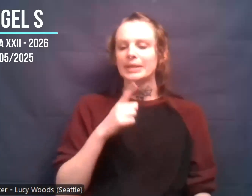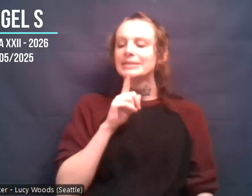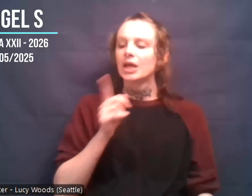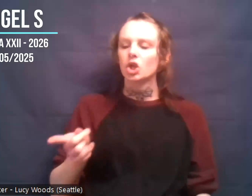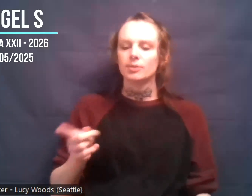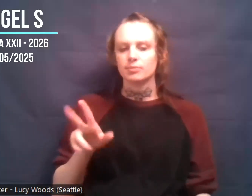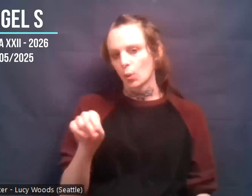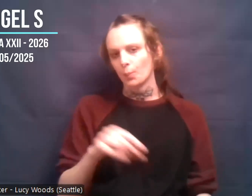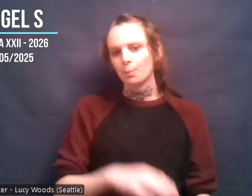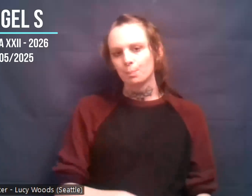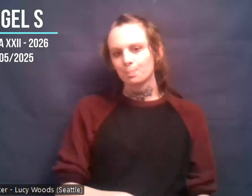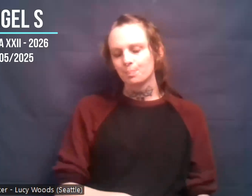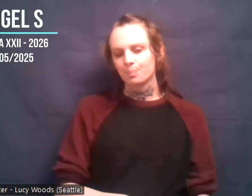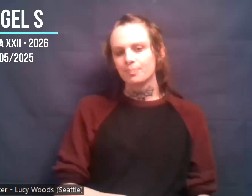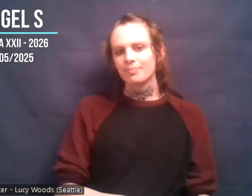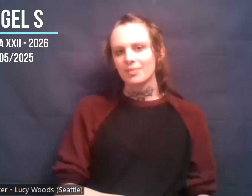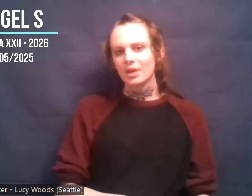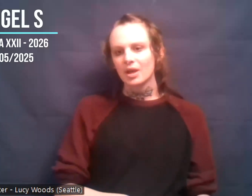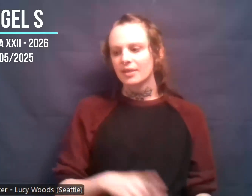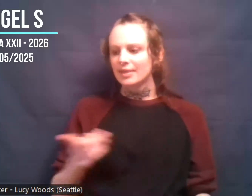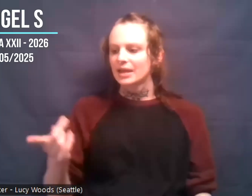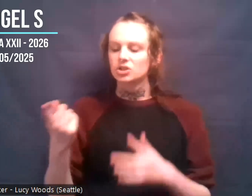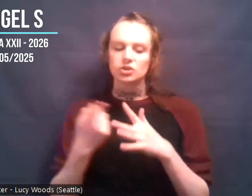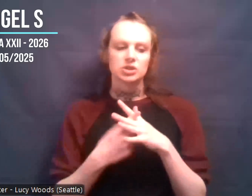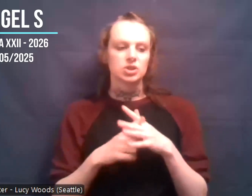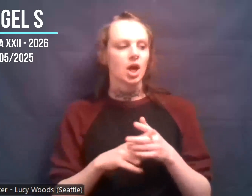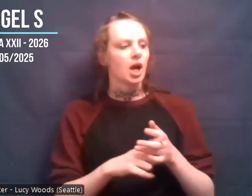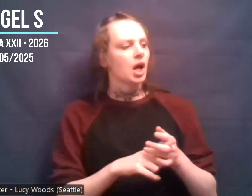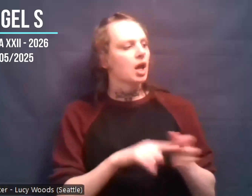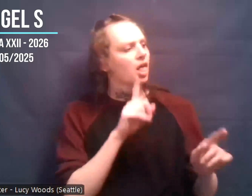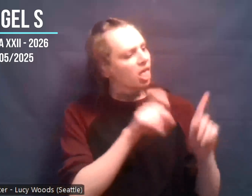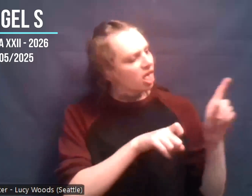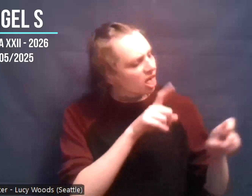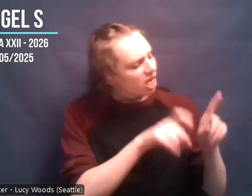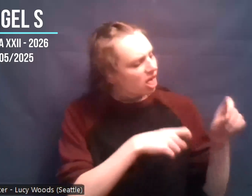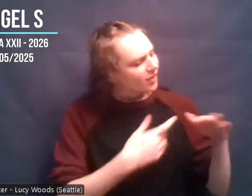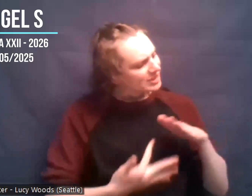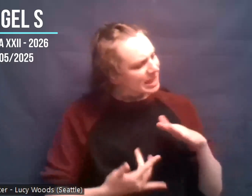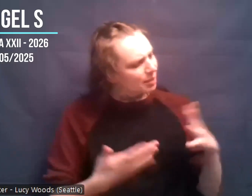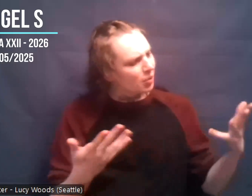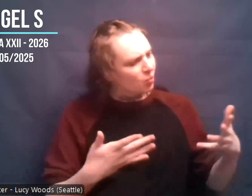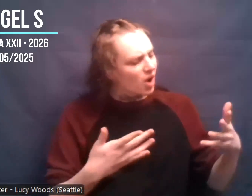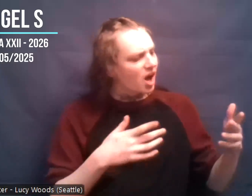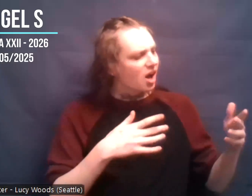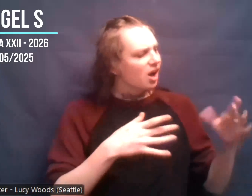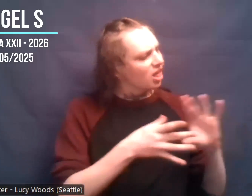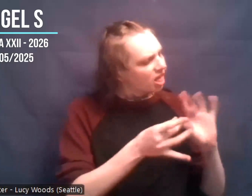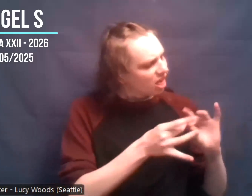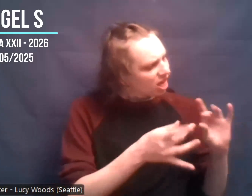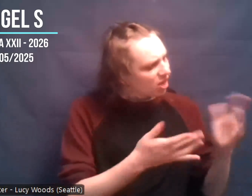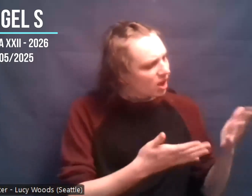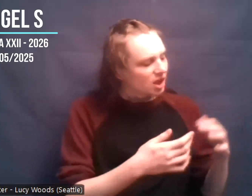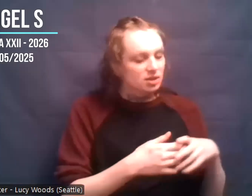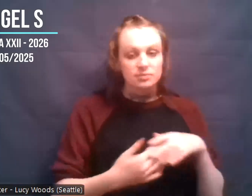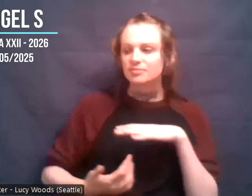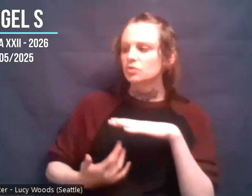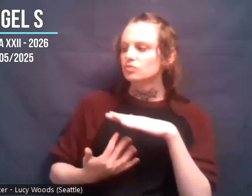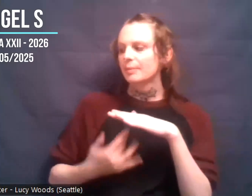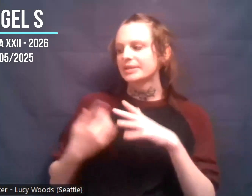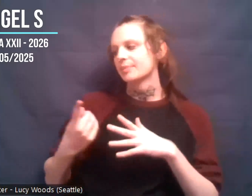And then she started talking at me and just asking, "What is a resentment?" I said, "A resentment is just something I can't let go of.